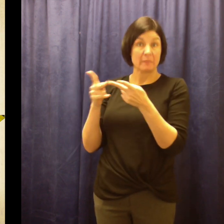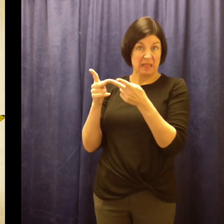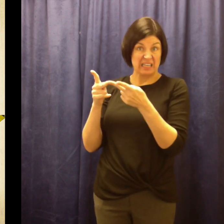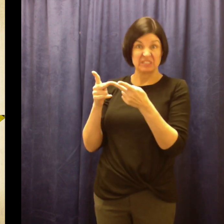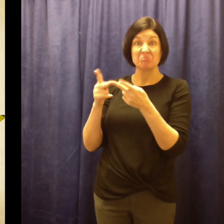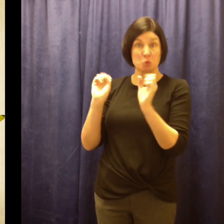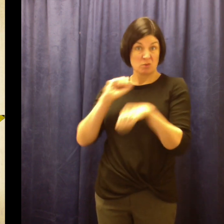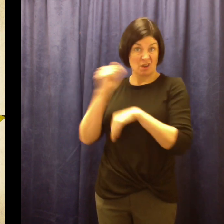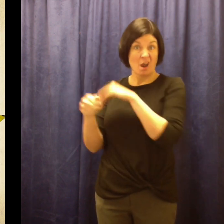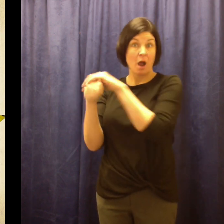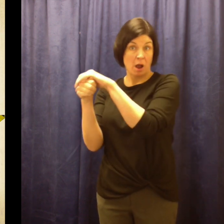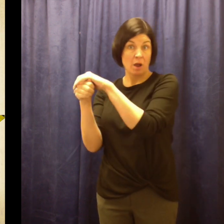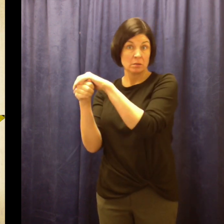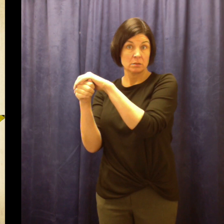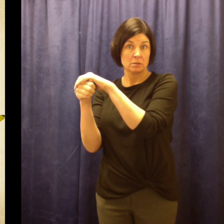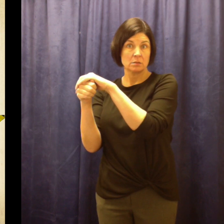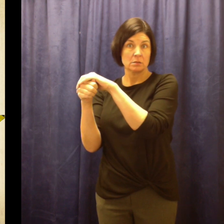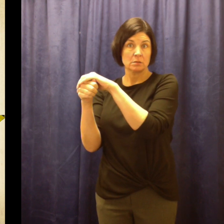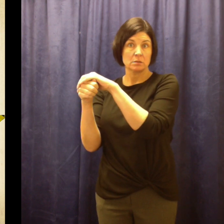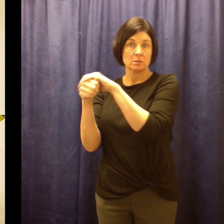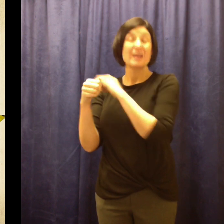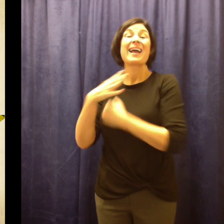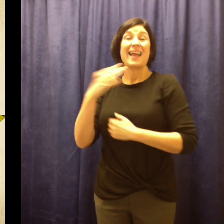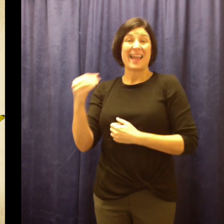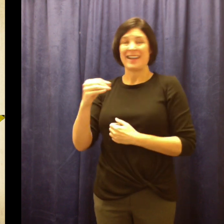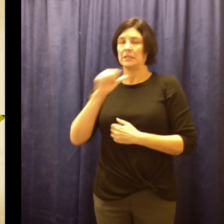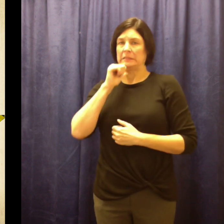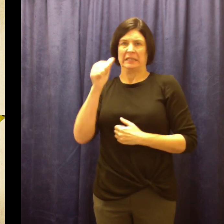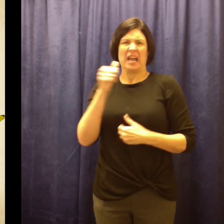is not within the line of sight of the event.